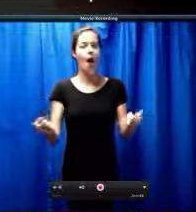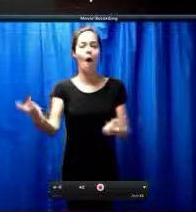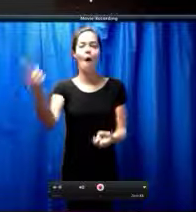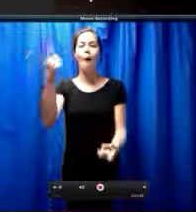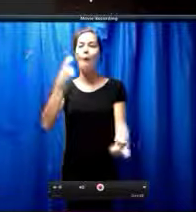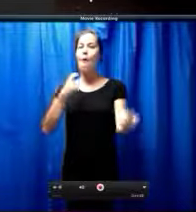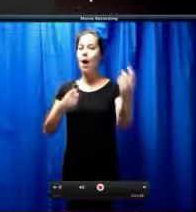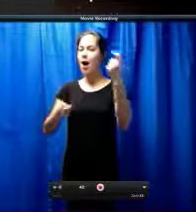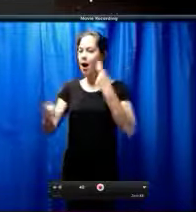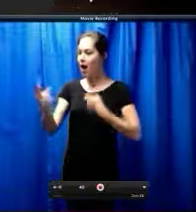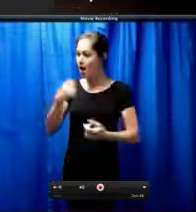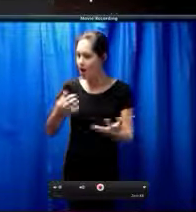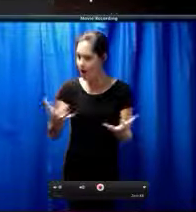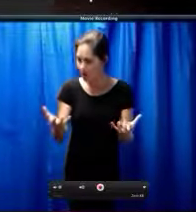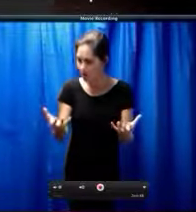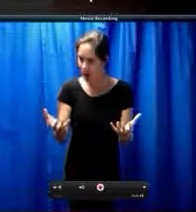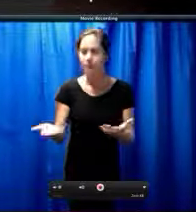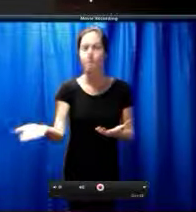for you?